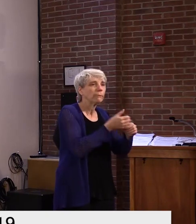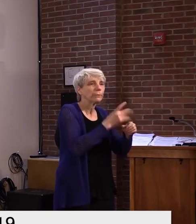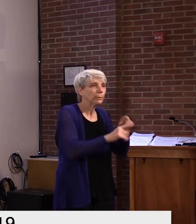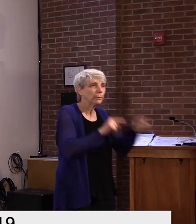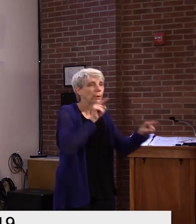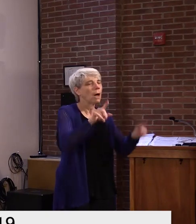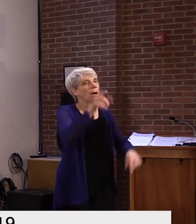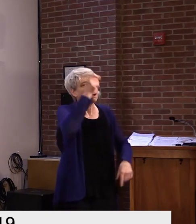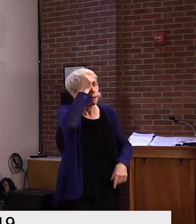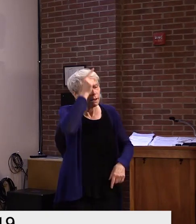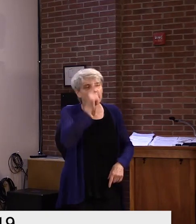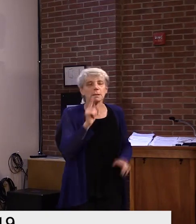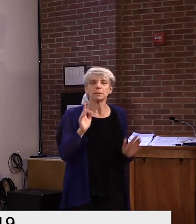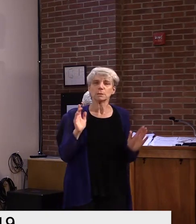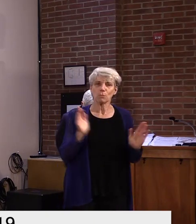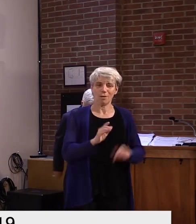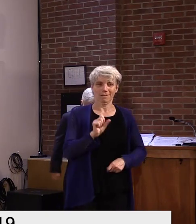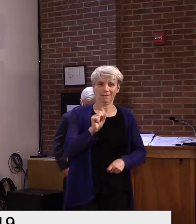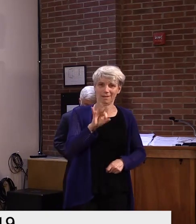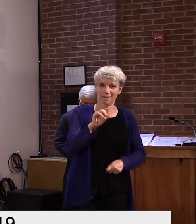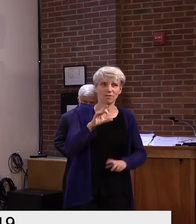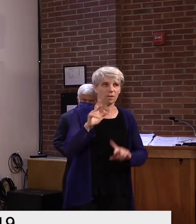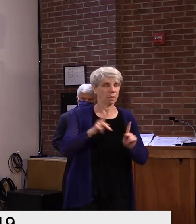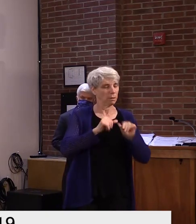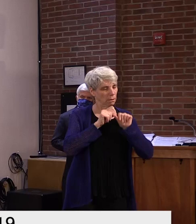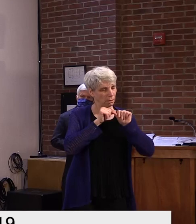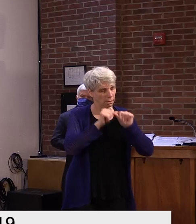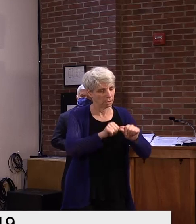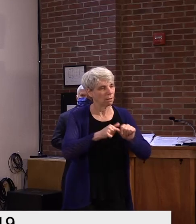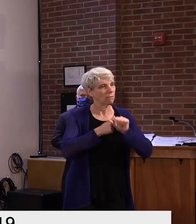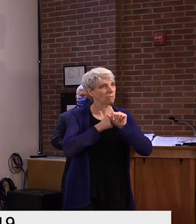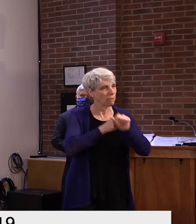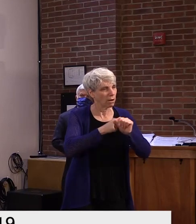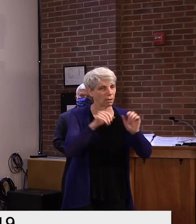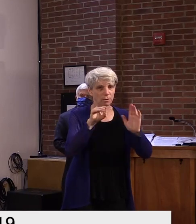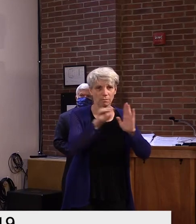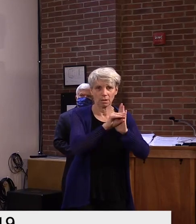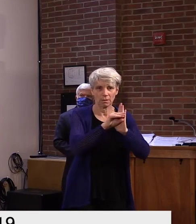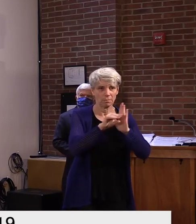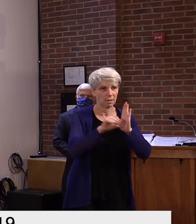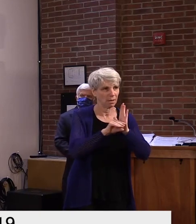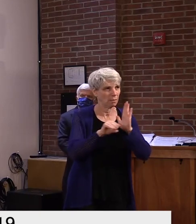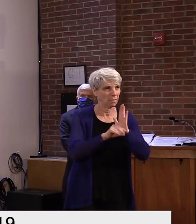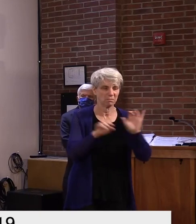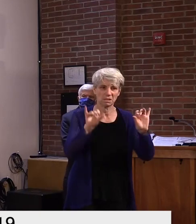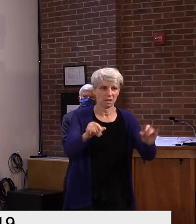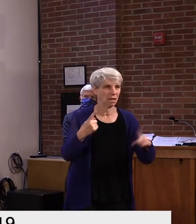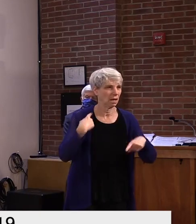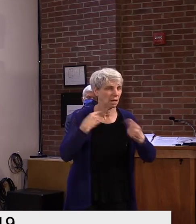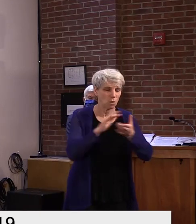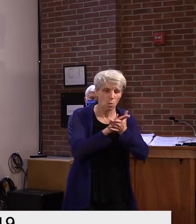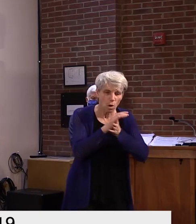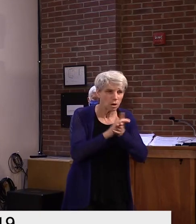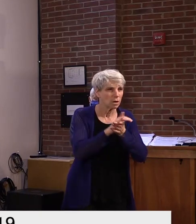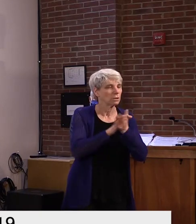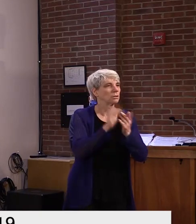everyday practices that have led Vermont to this point today of having the lowest prevalence of COVID of all the